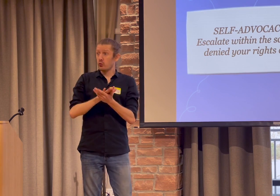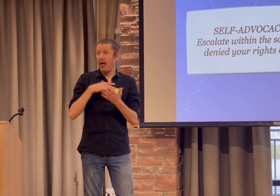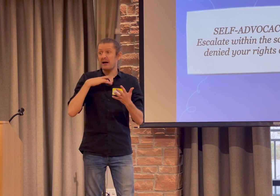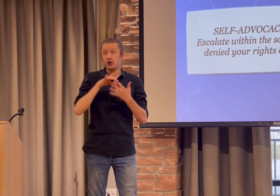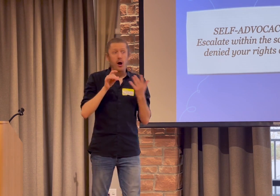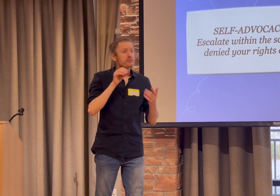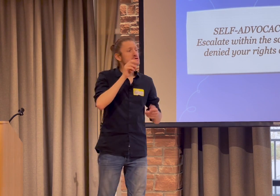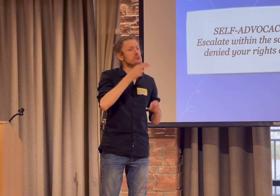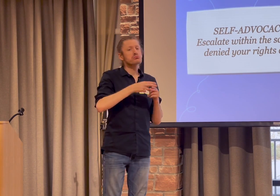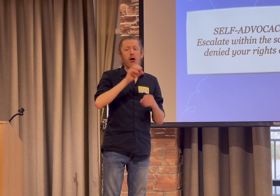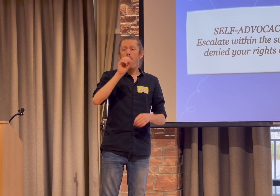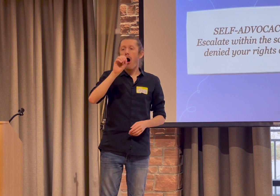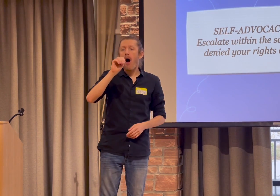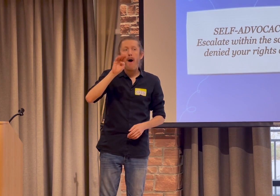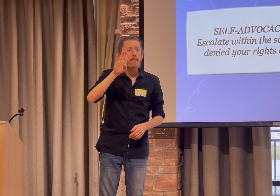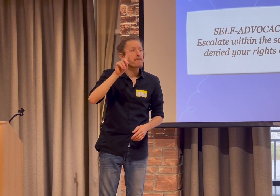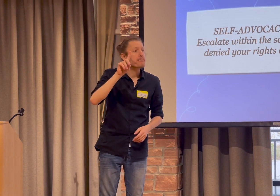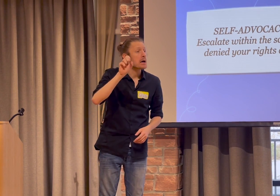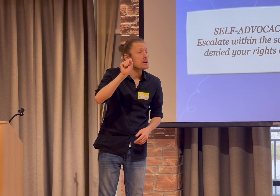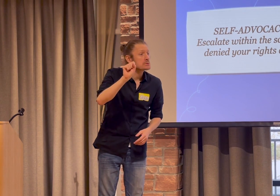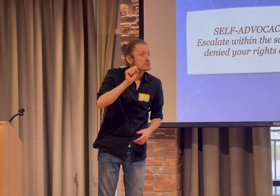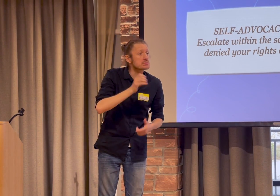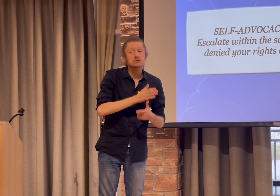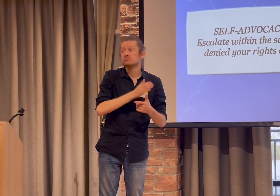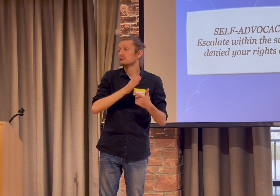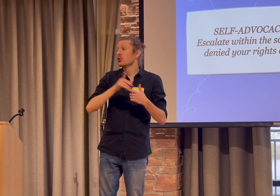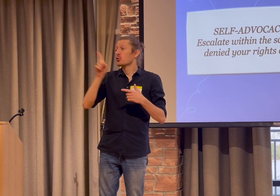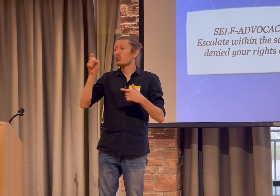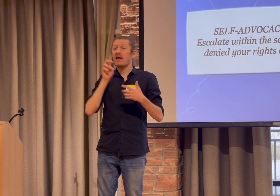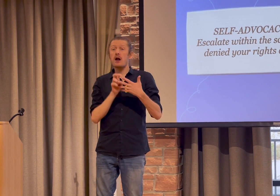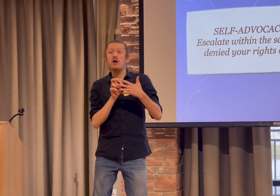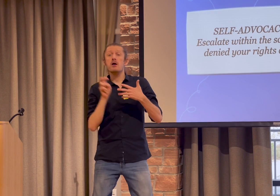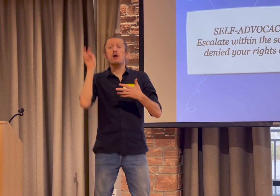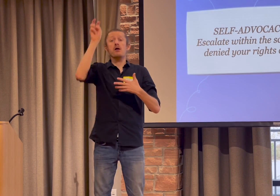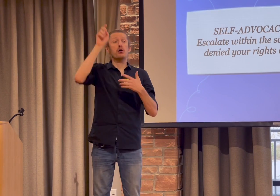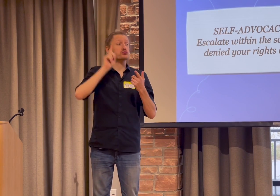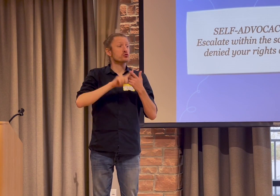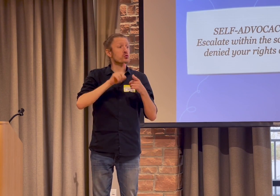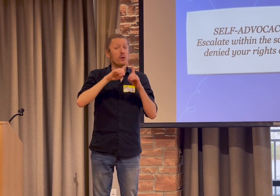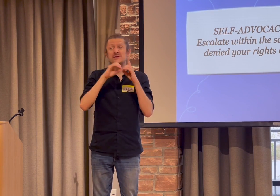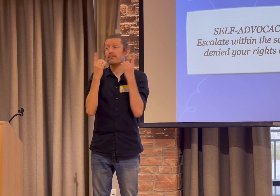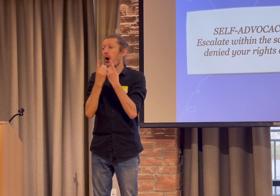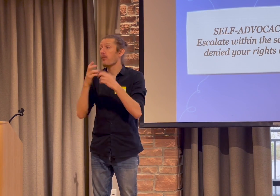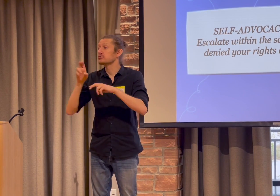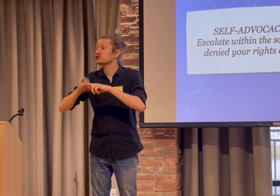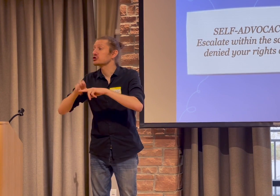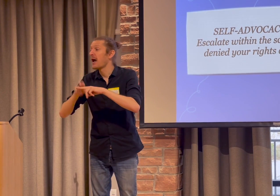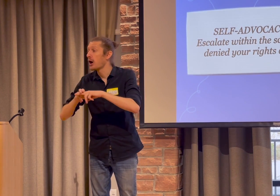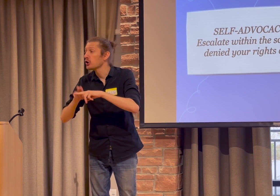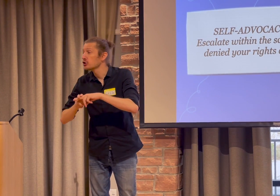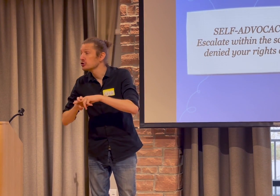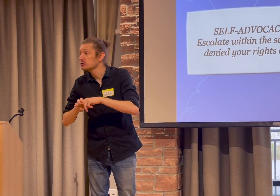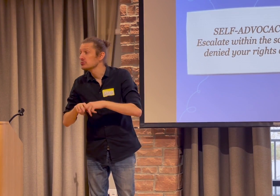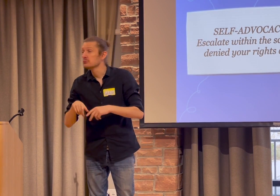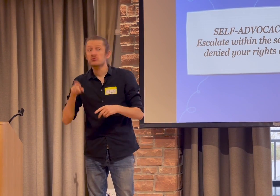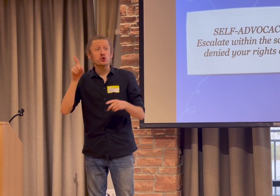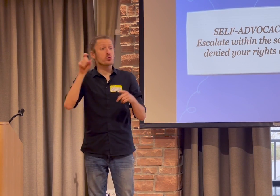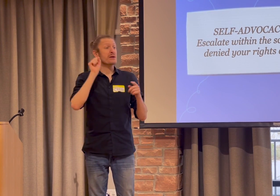This is a big discussion right now that's a little bit difficult to summarize. But your school has options, including